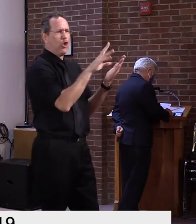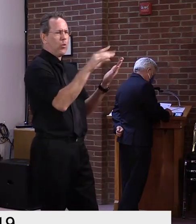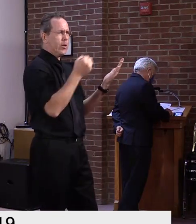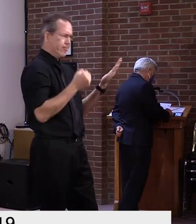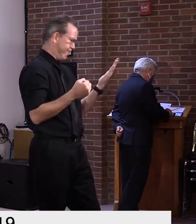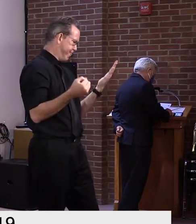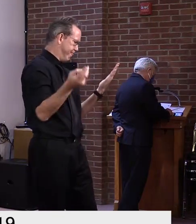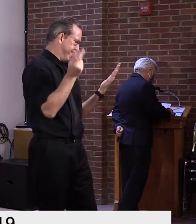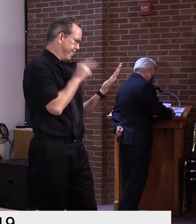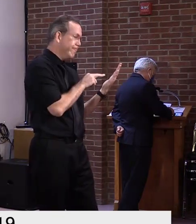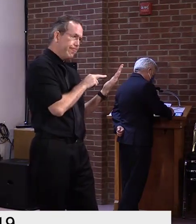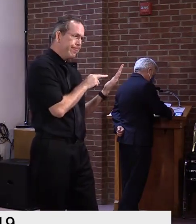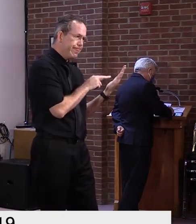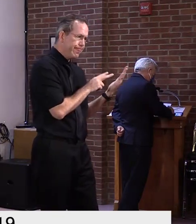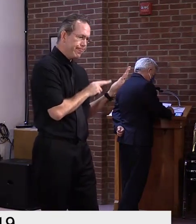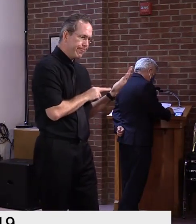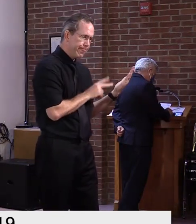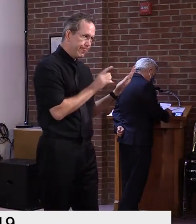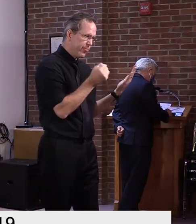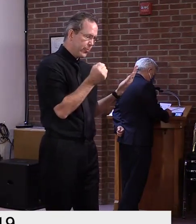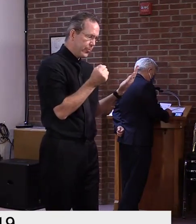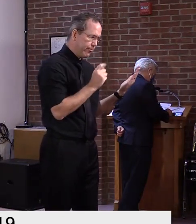One second.